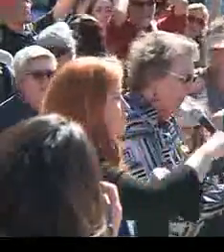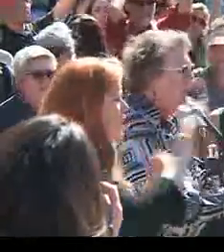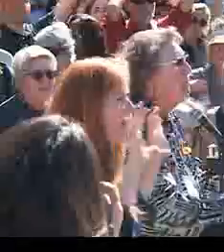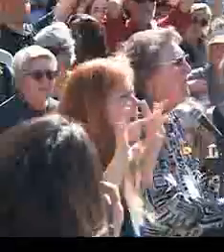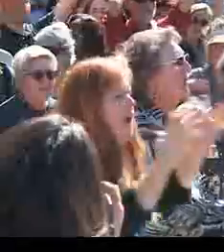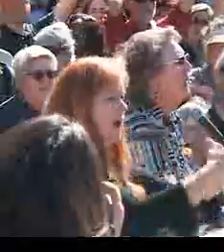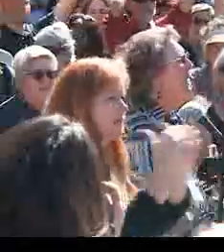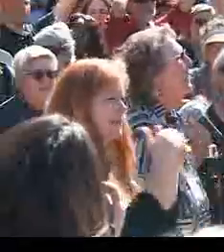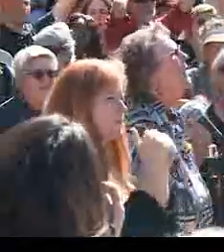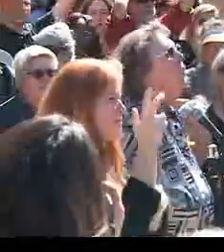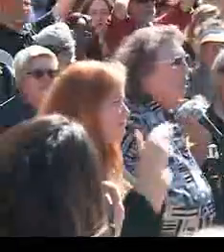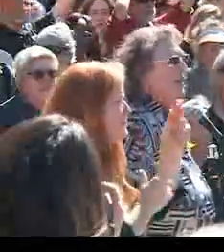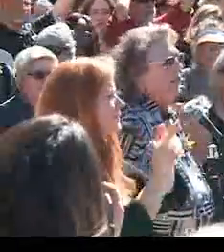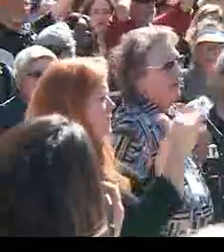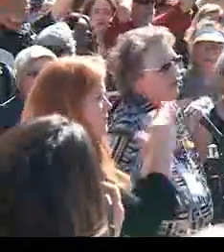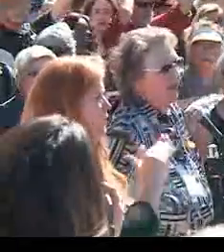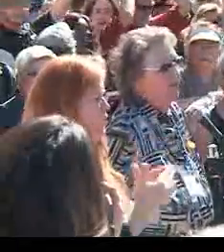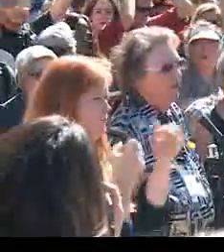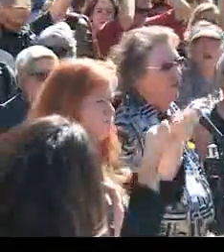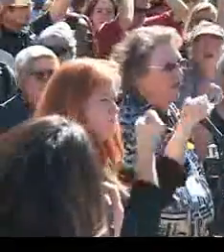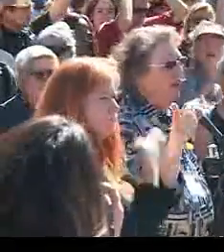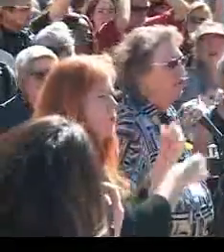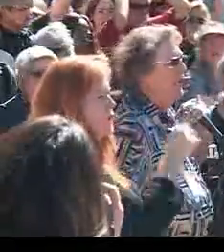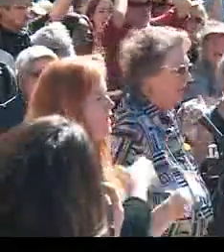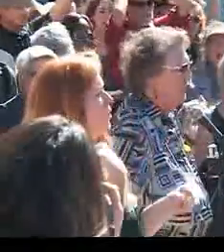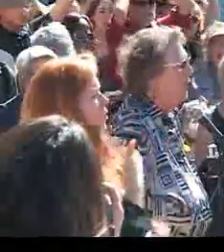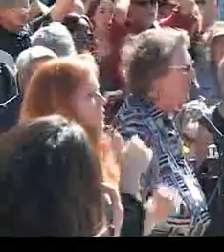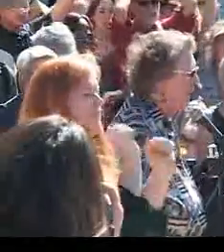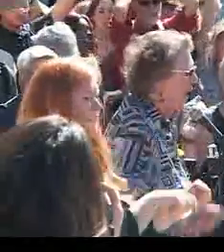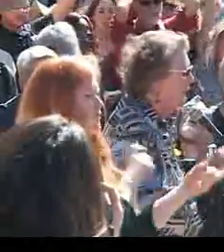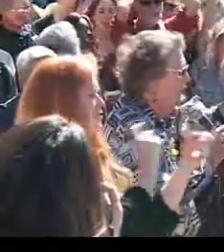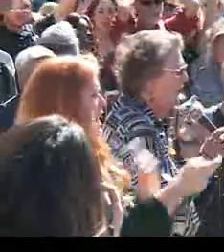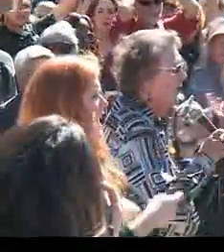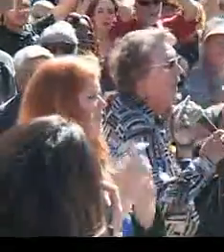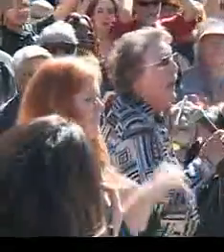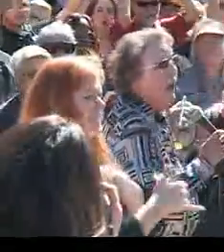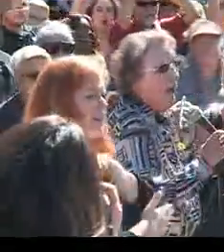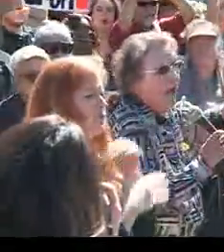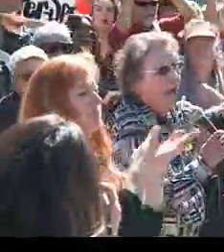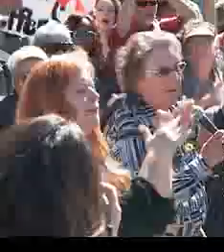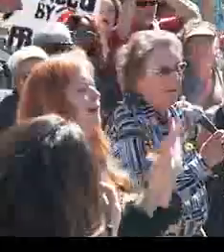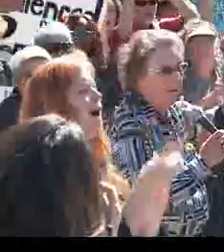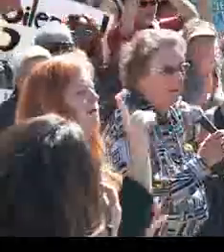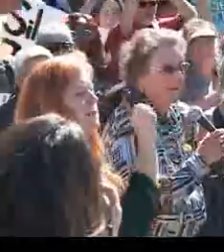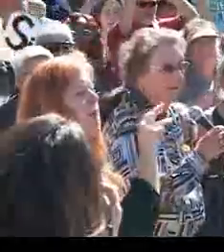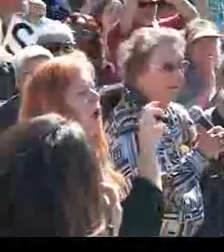can build community, we can change this country into a democracy.